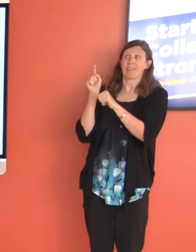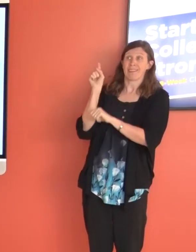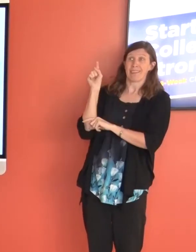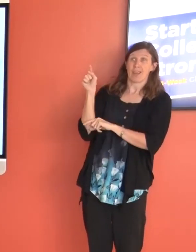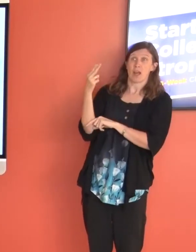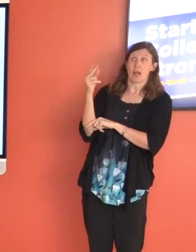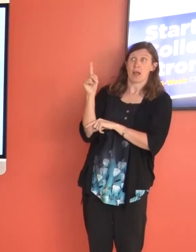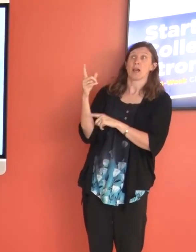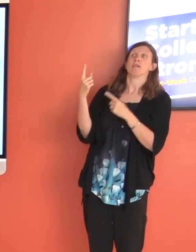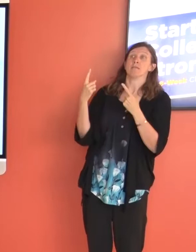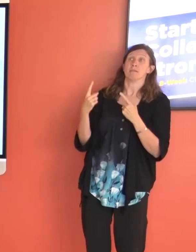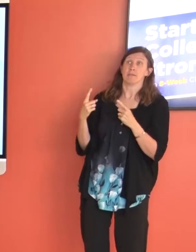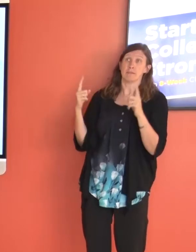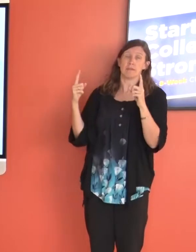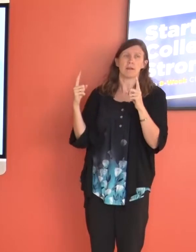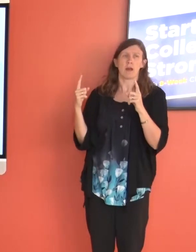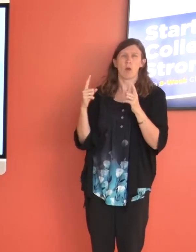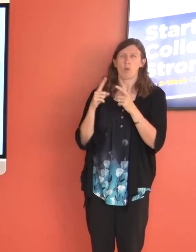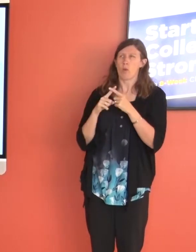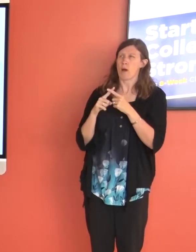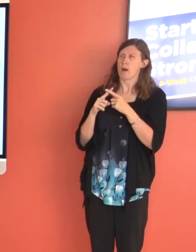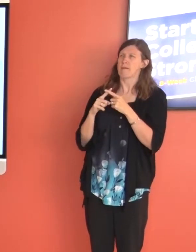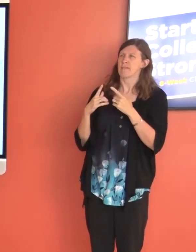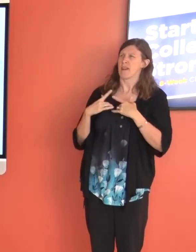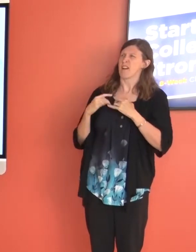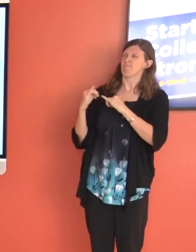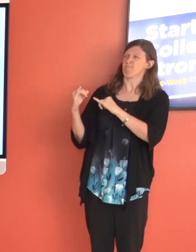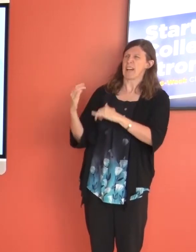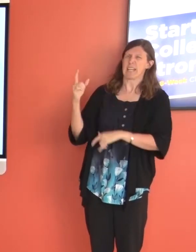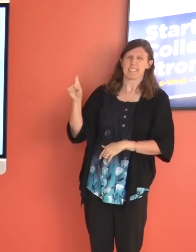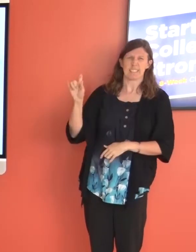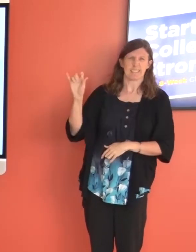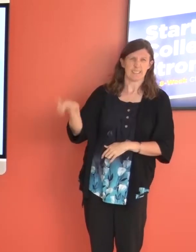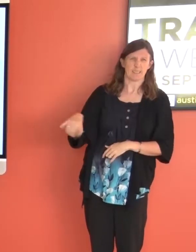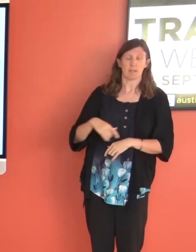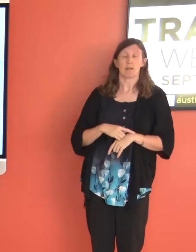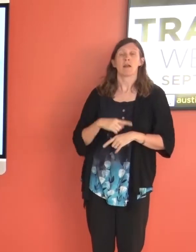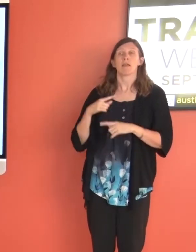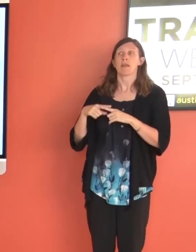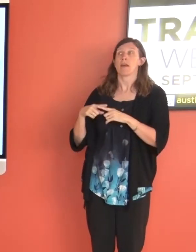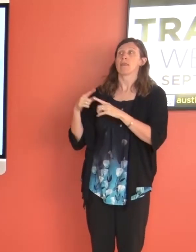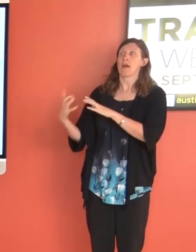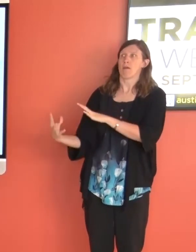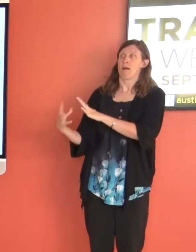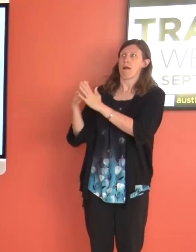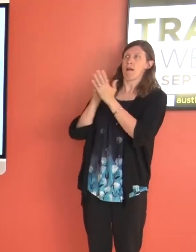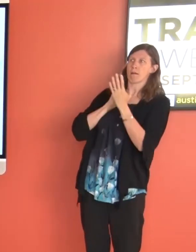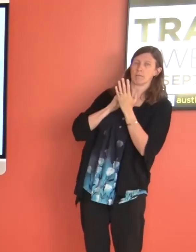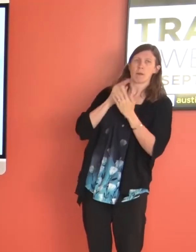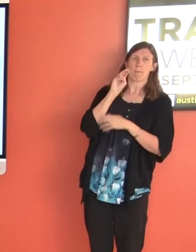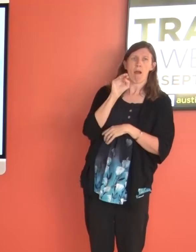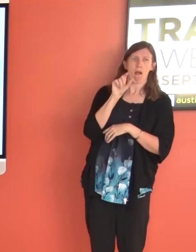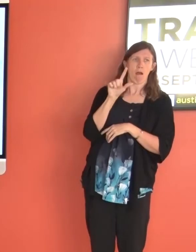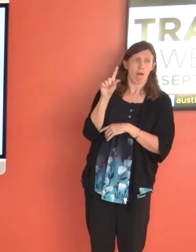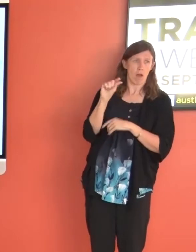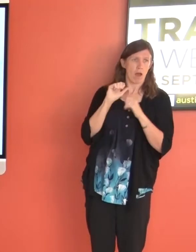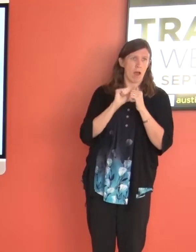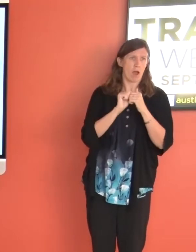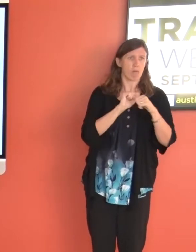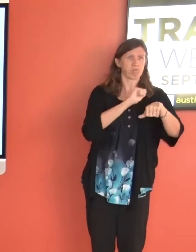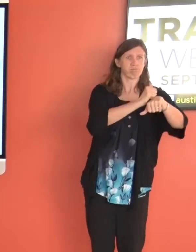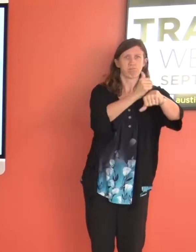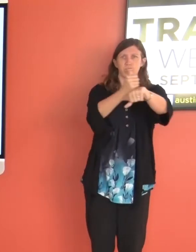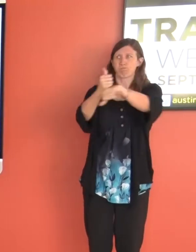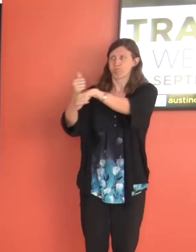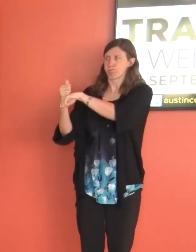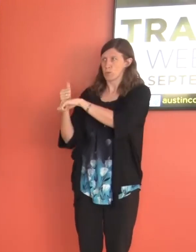what works, learn what resonates most with our students, and then that will be the model for how we have our student services on every